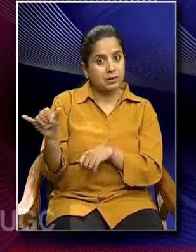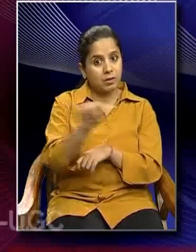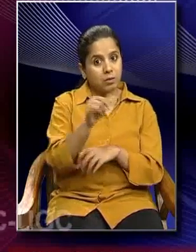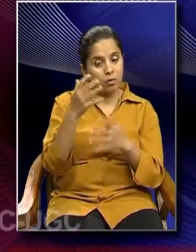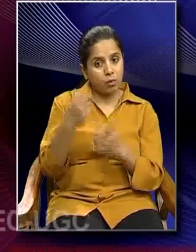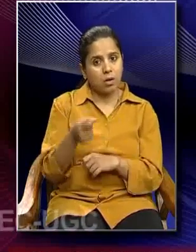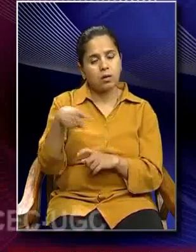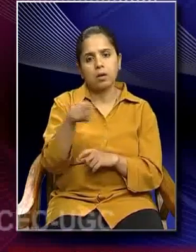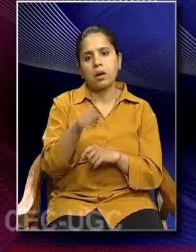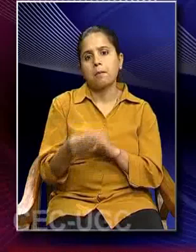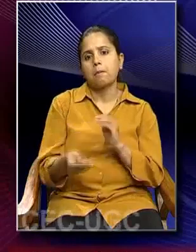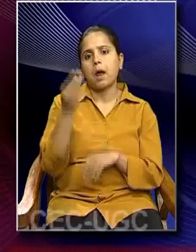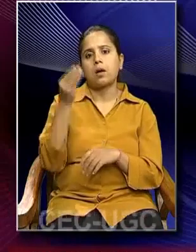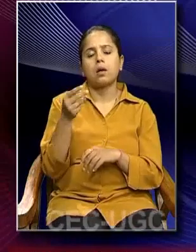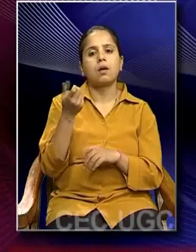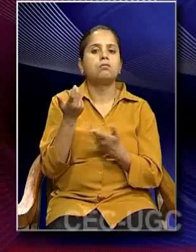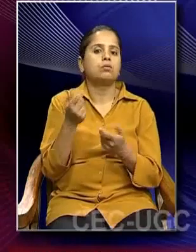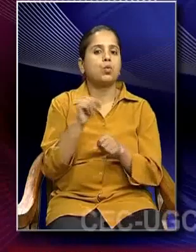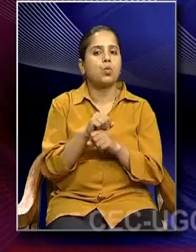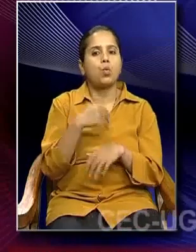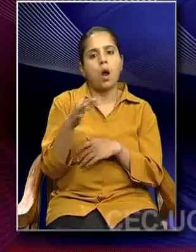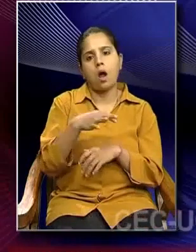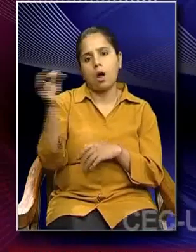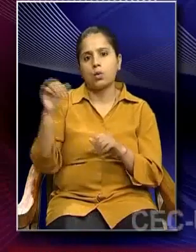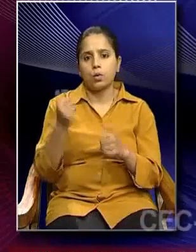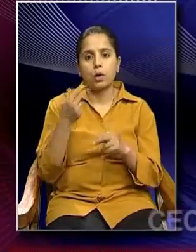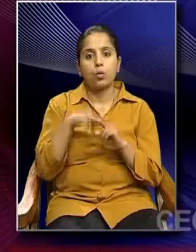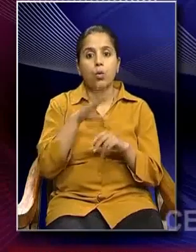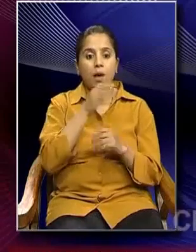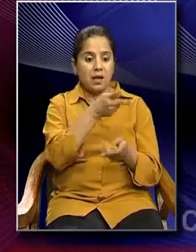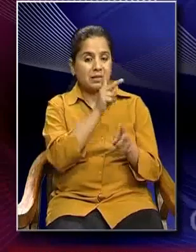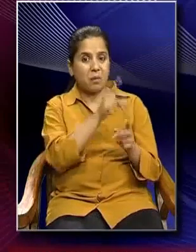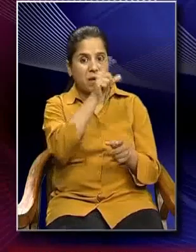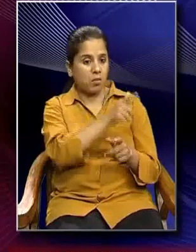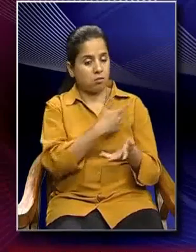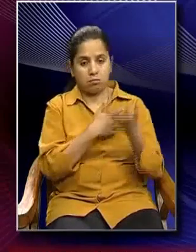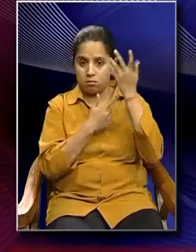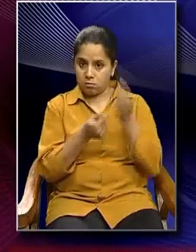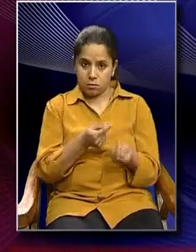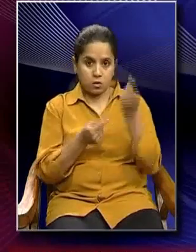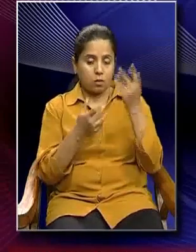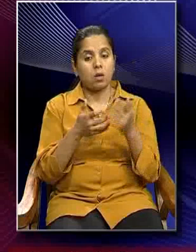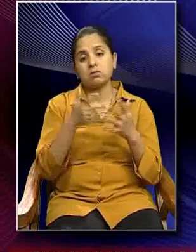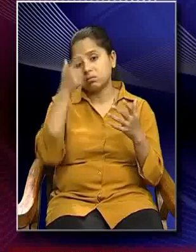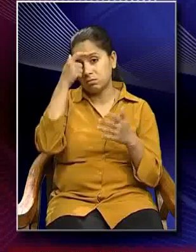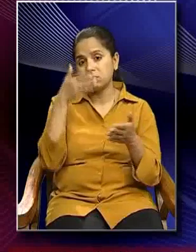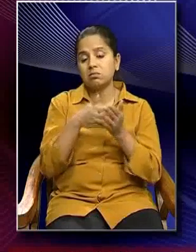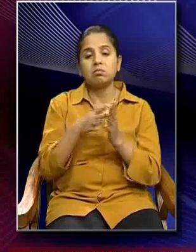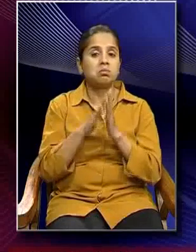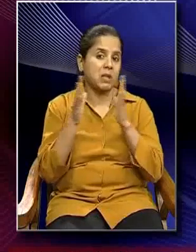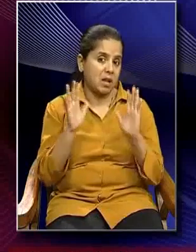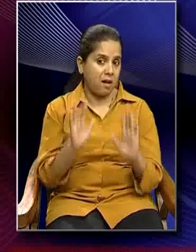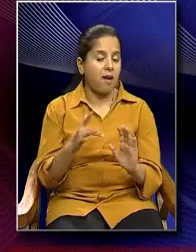of course would get a better prospect of being hired than the native one. So there are a lot of challenges on this lines which are being